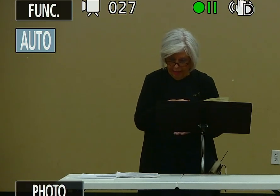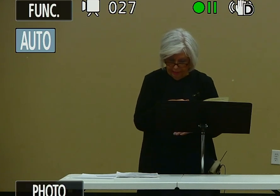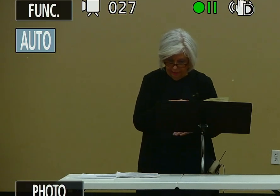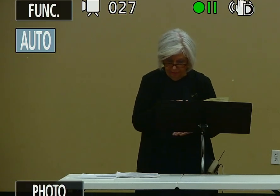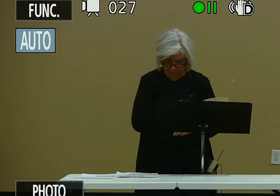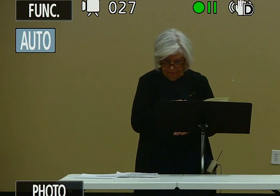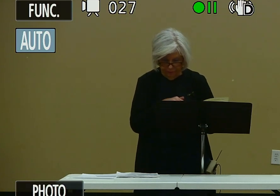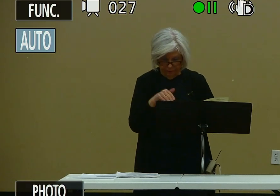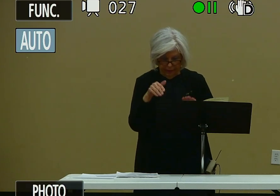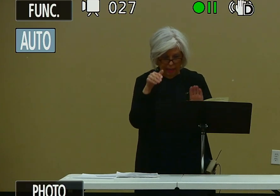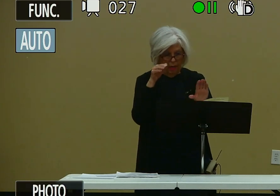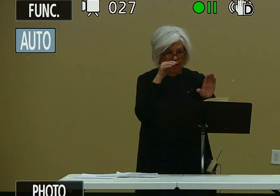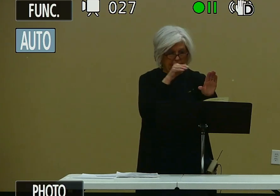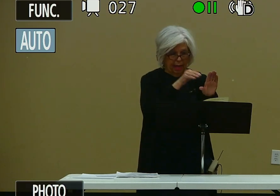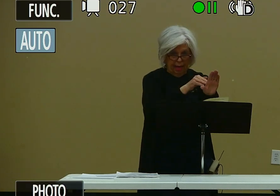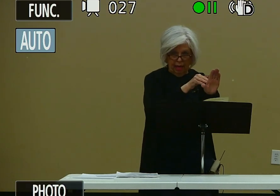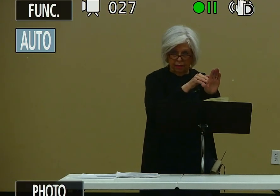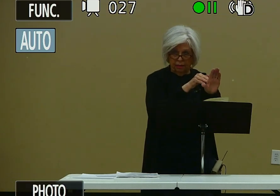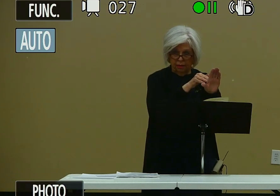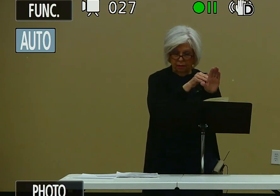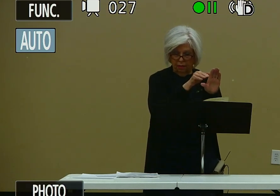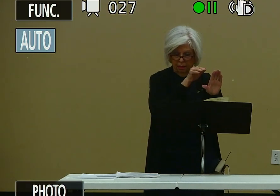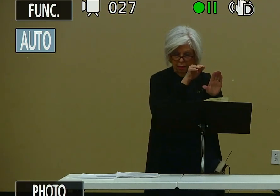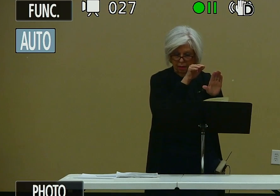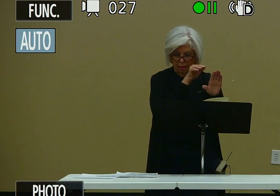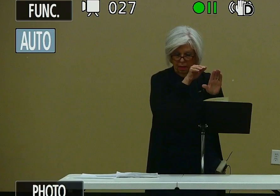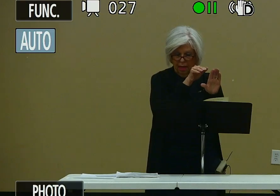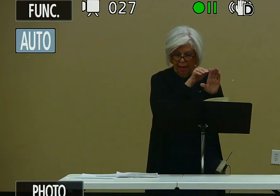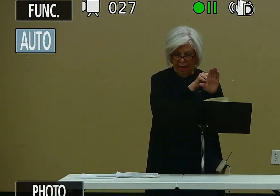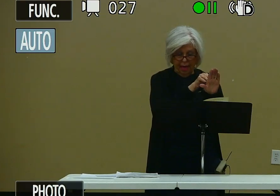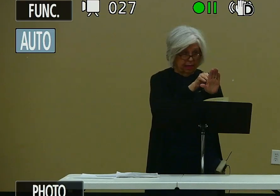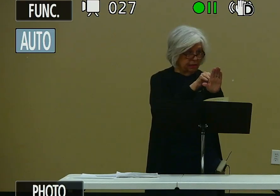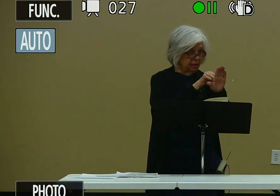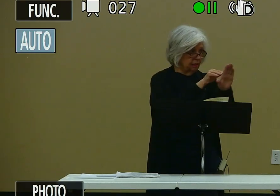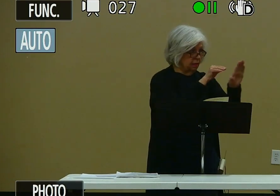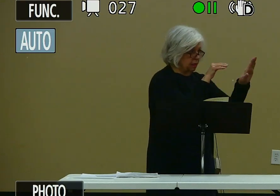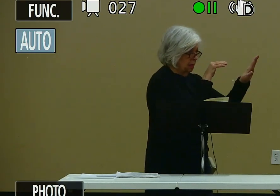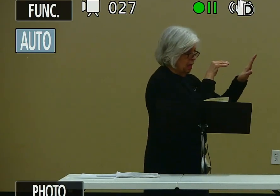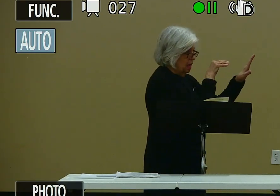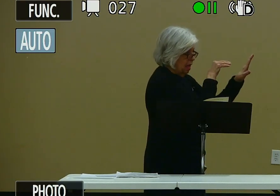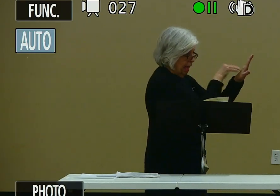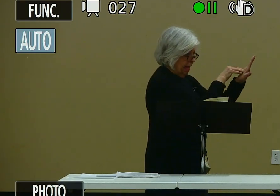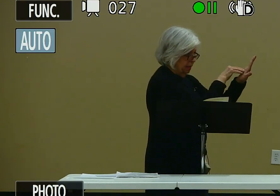at, at, at, at,